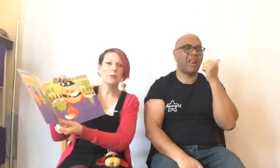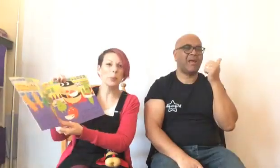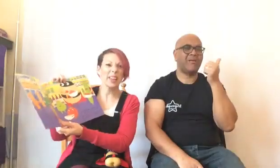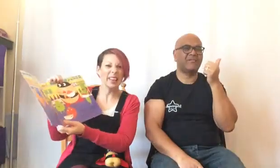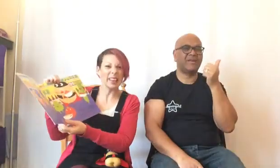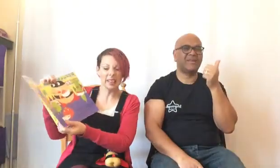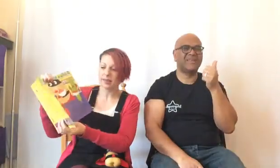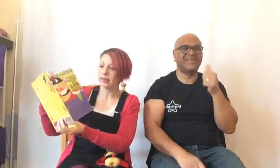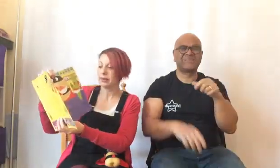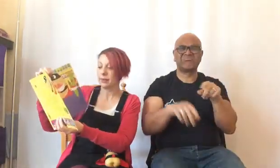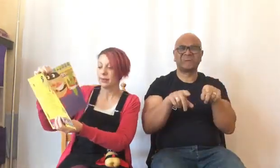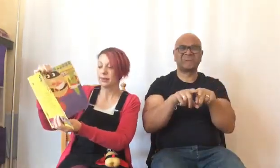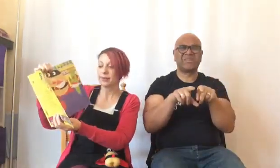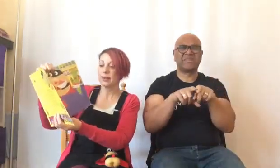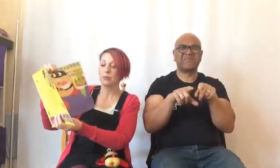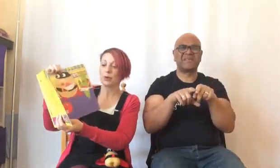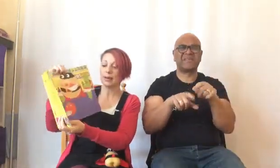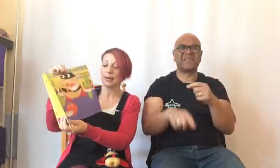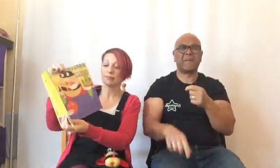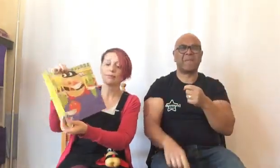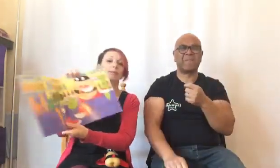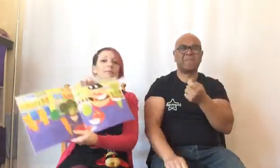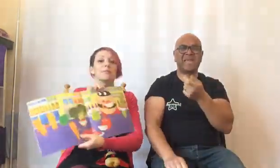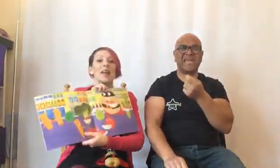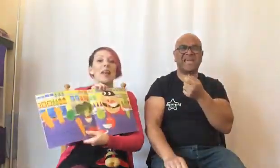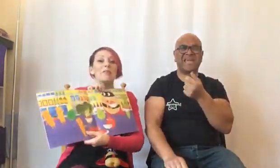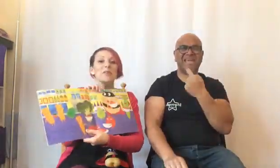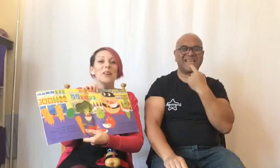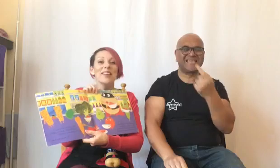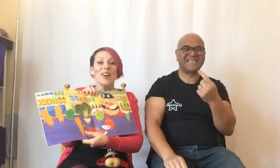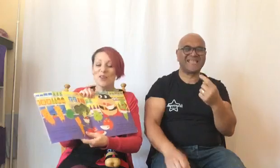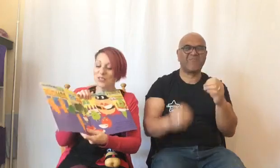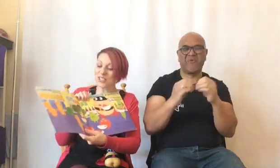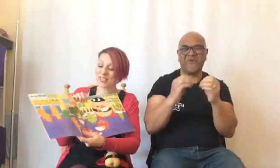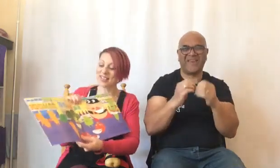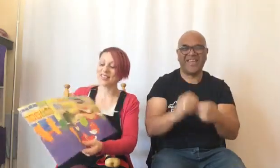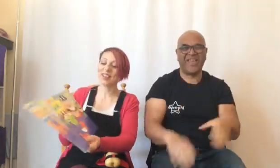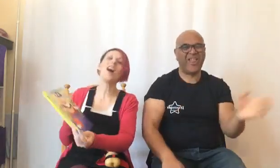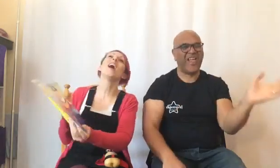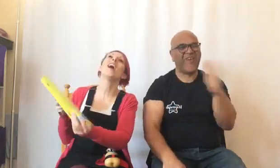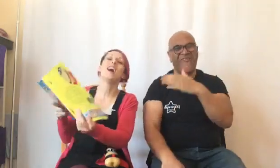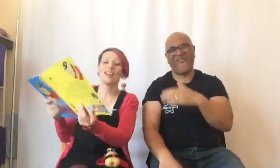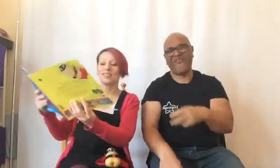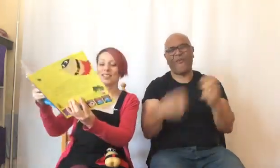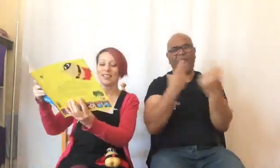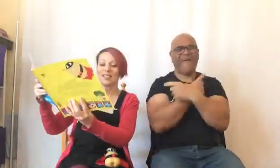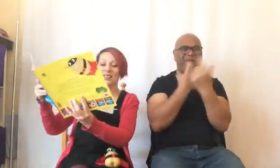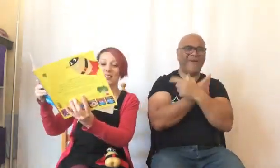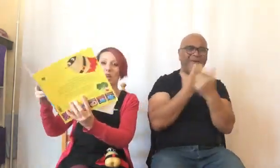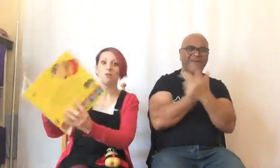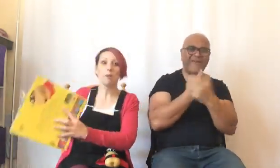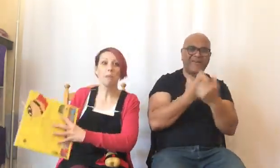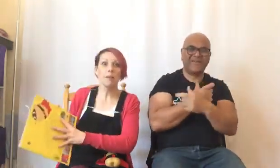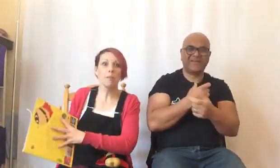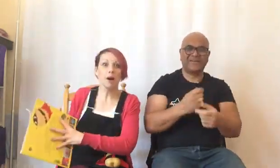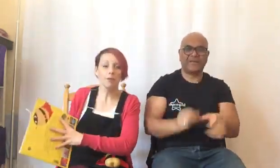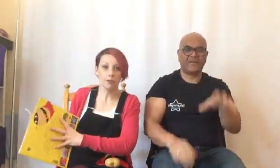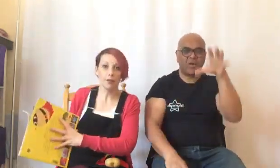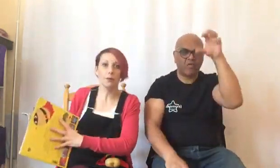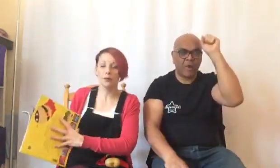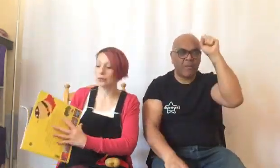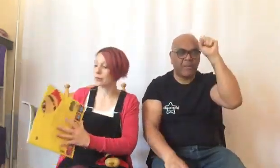of pea, said Broccoli, and everyone laughed and cheered. Ha ha ha! So